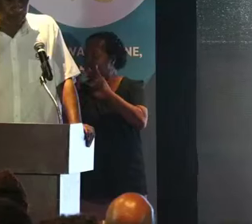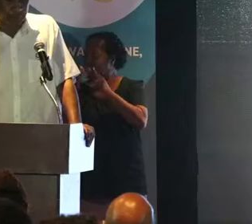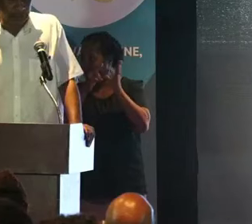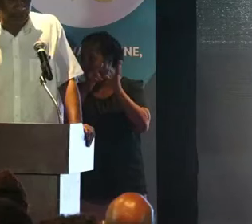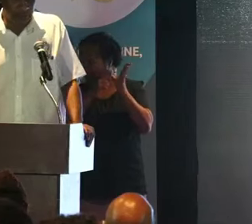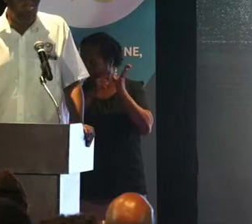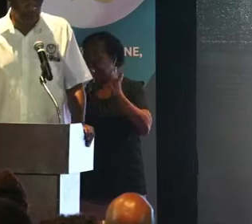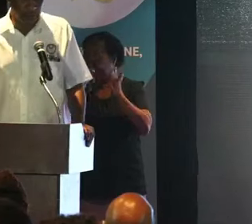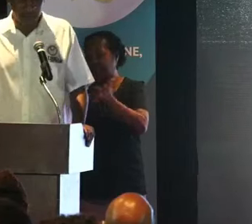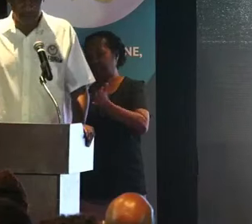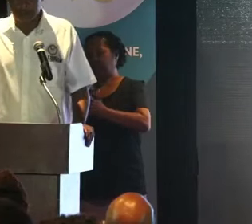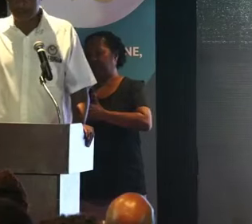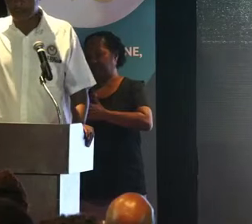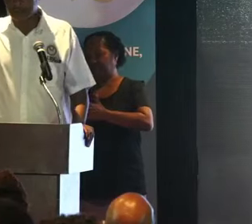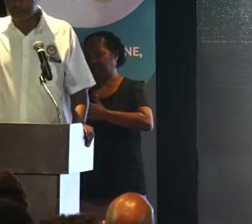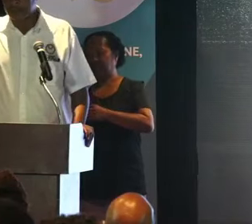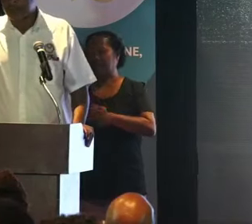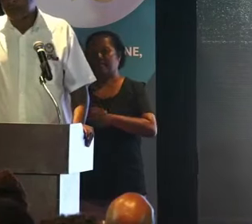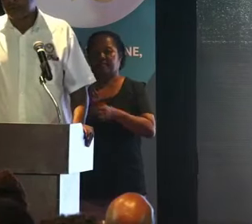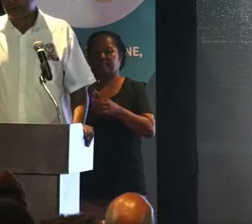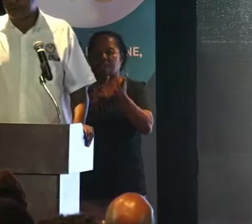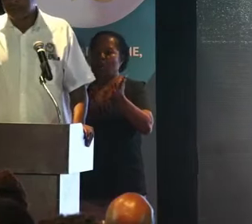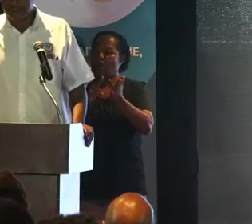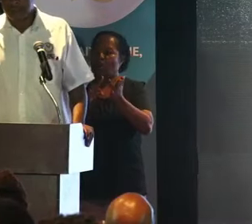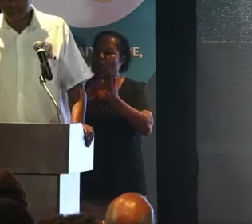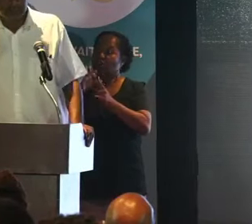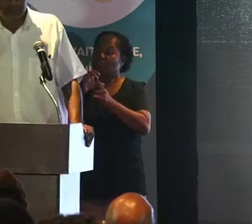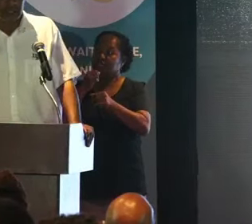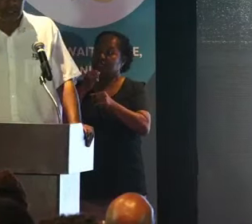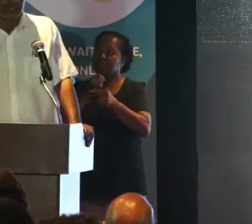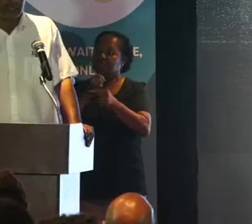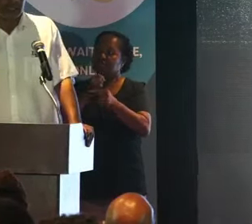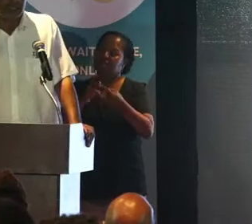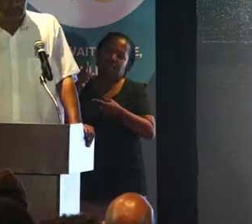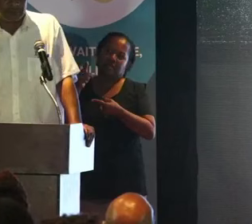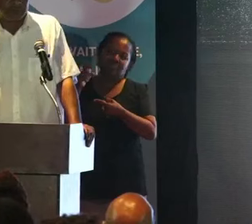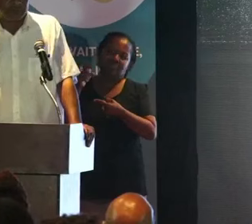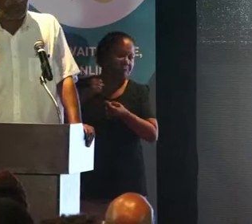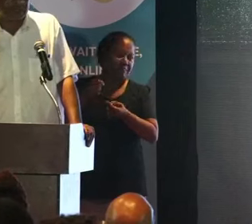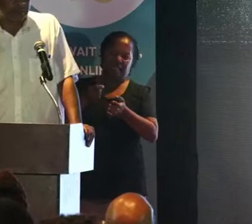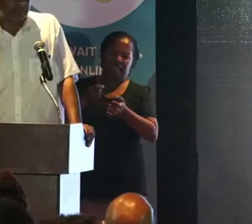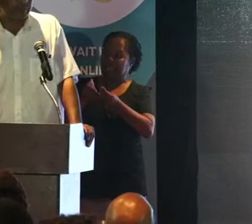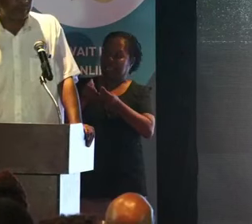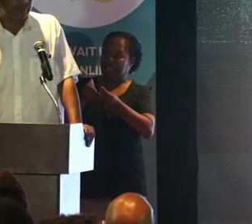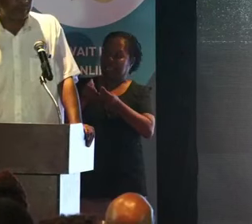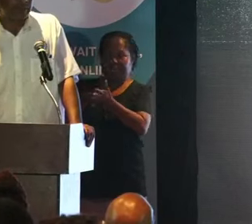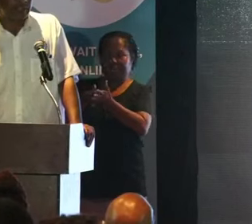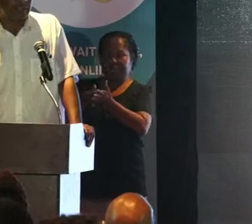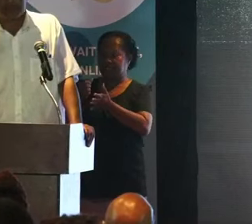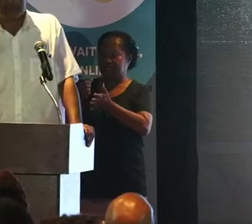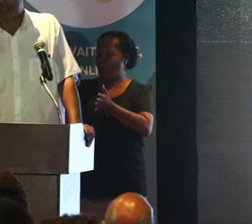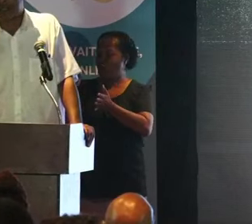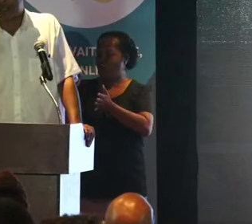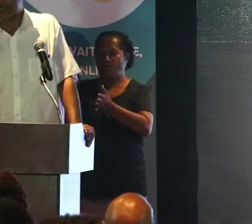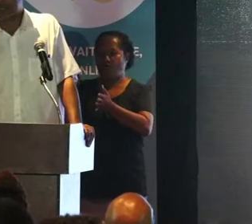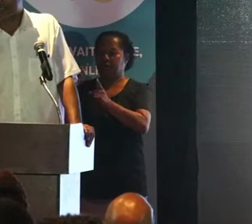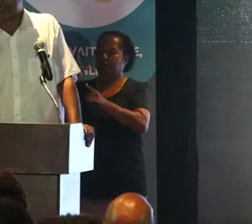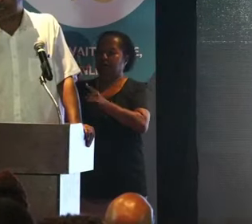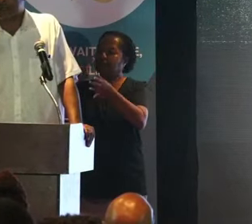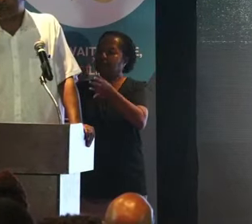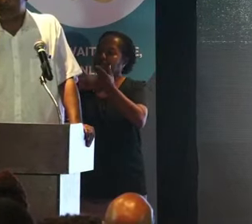for the lodgement. If you are going to take cash to the counter, we will not accept. We only accept